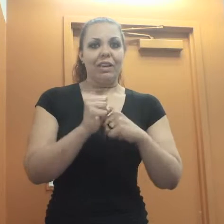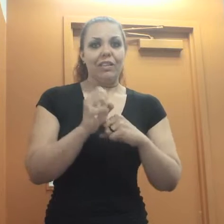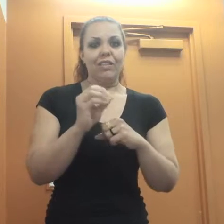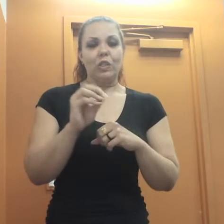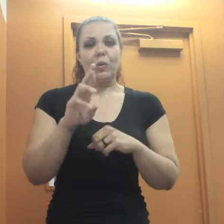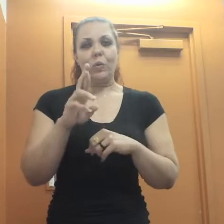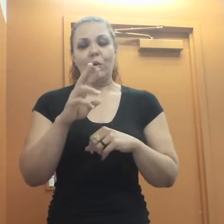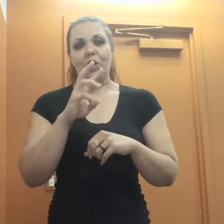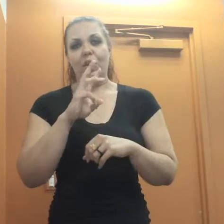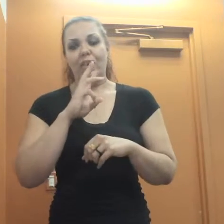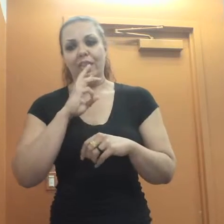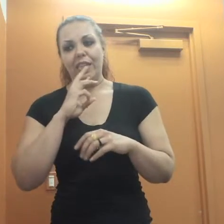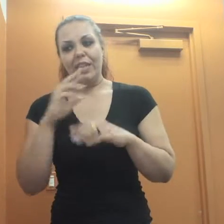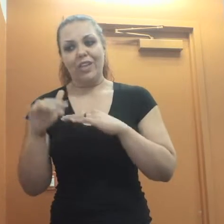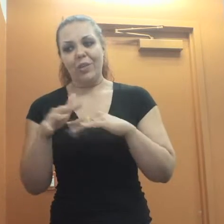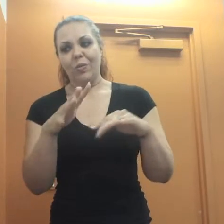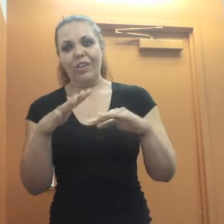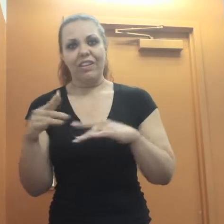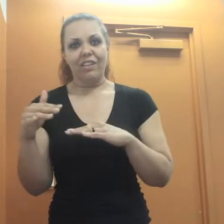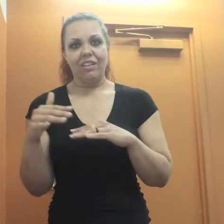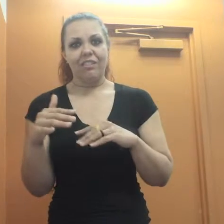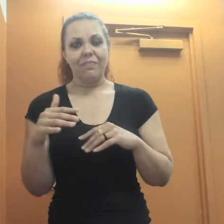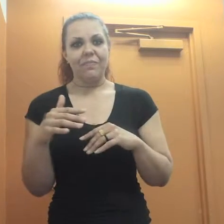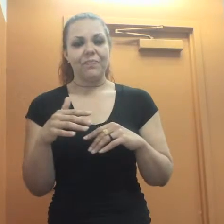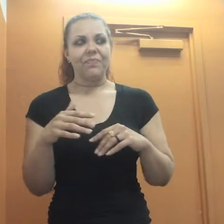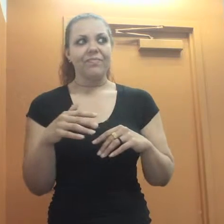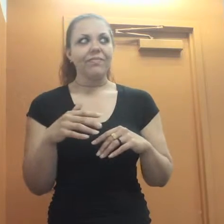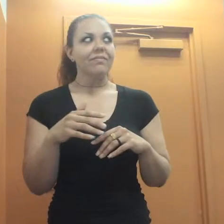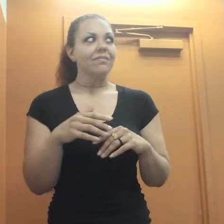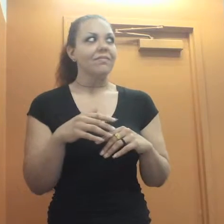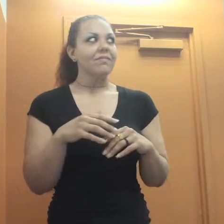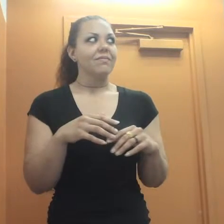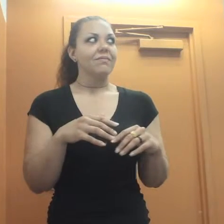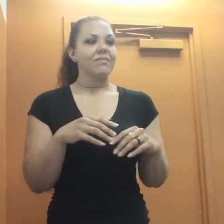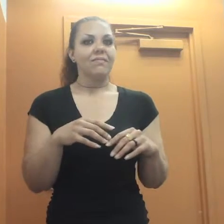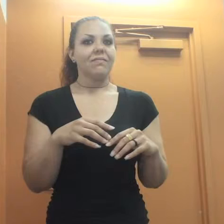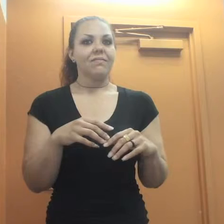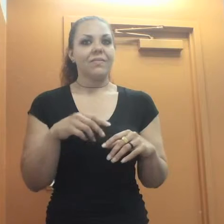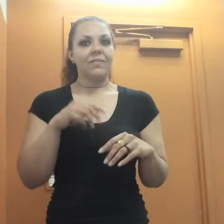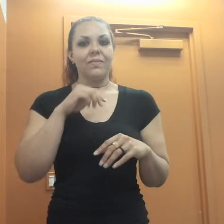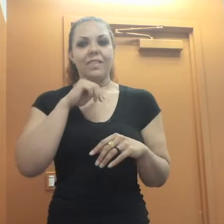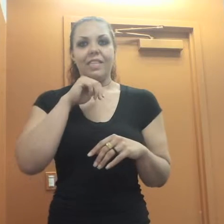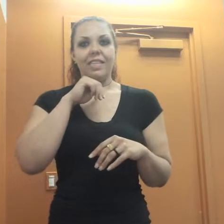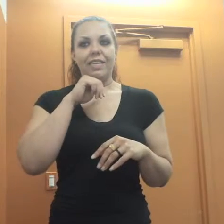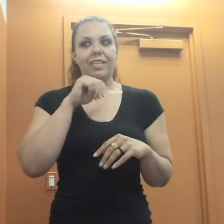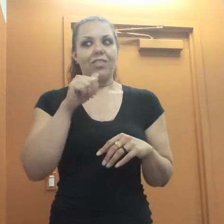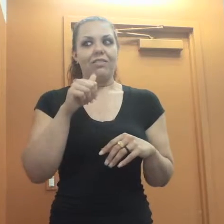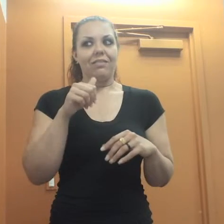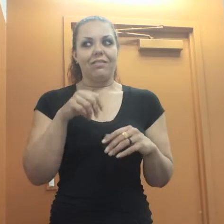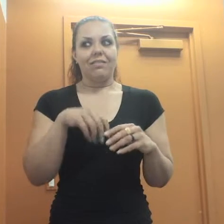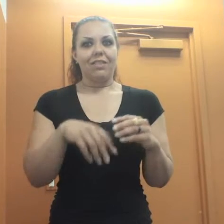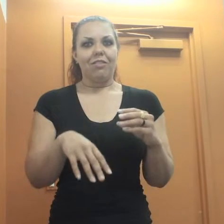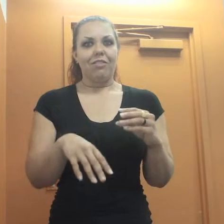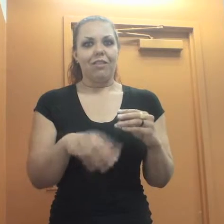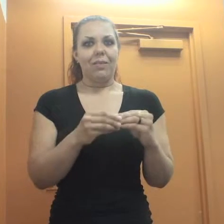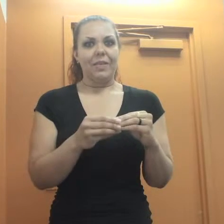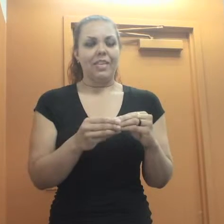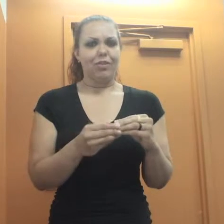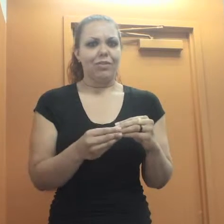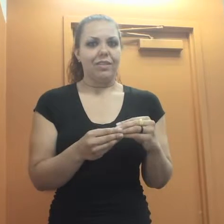solid silver chromate, it should not appear in the equilibrium constant expression for this reaction. So K